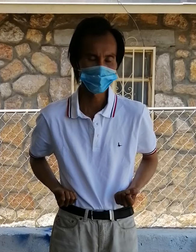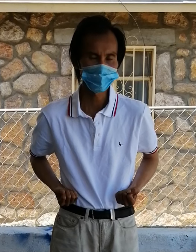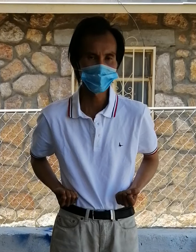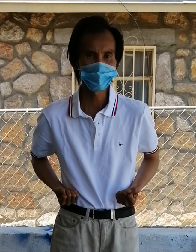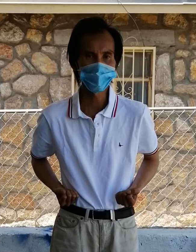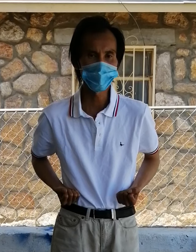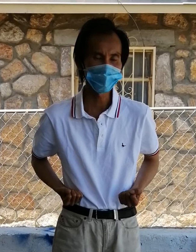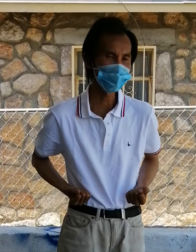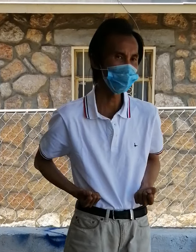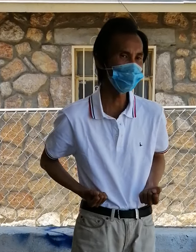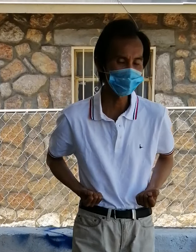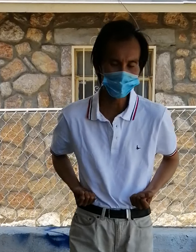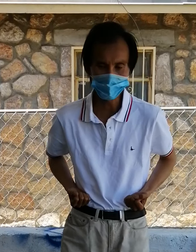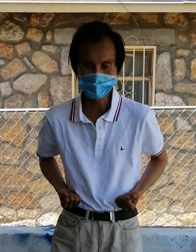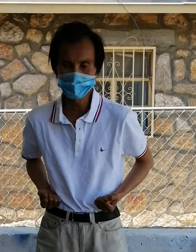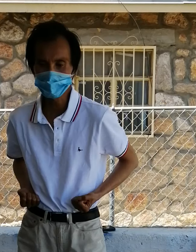And then go over here for physiologists.